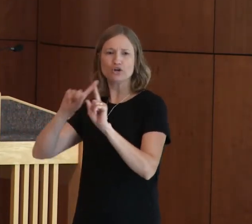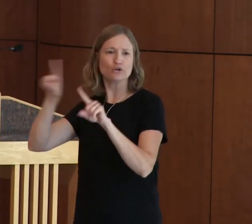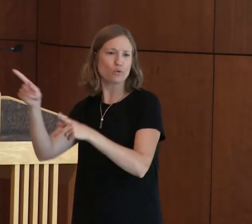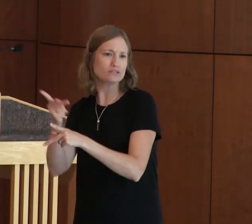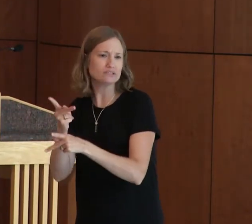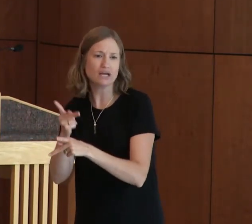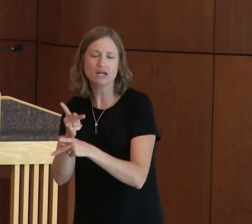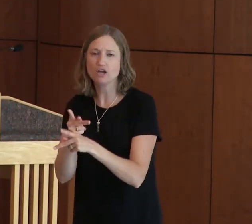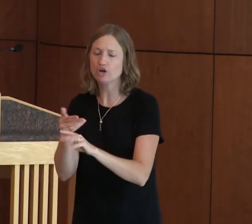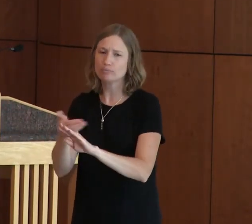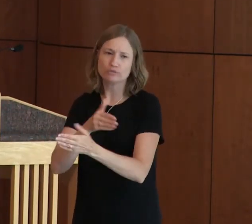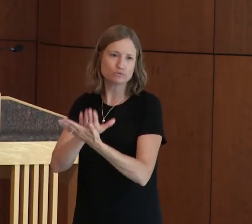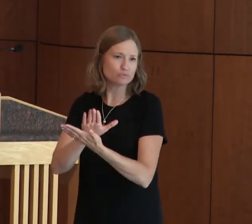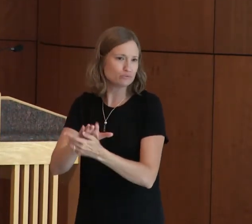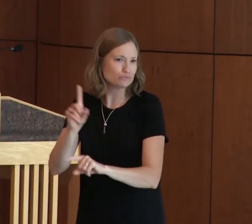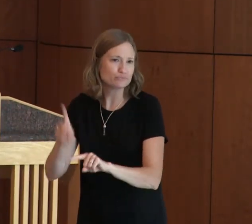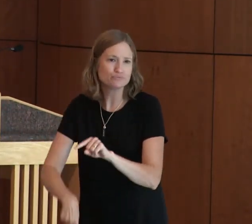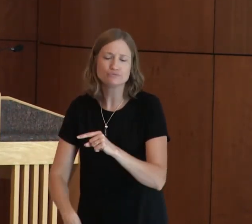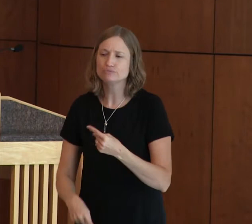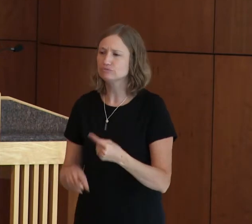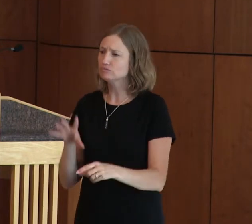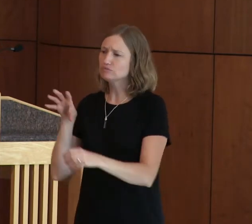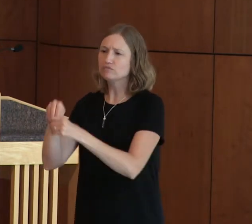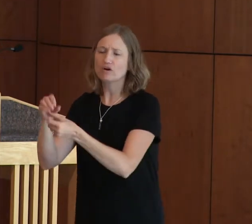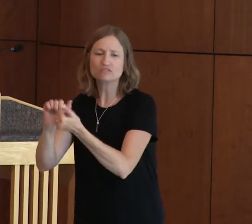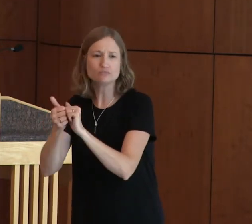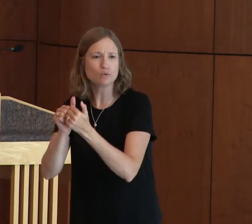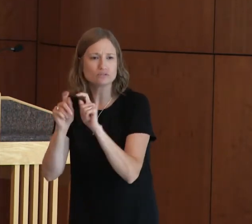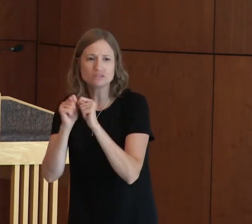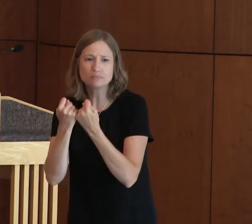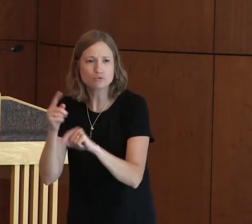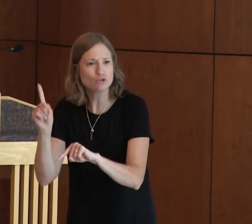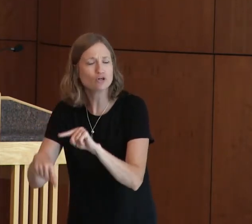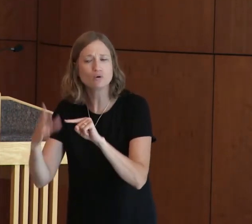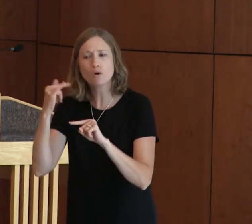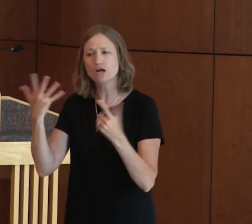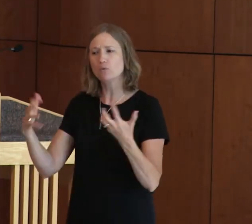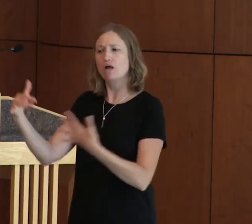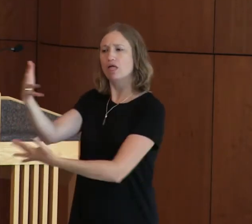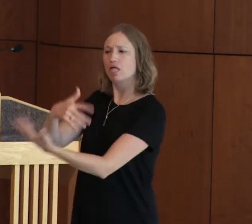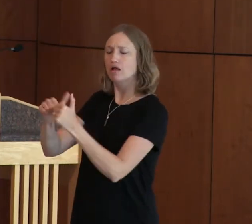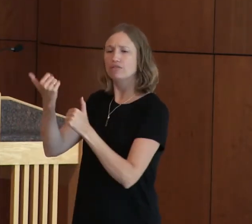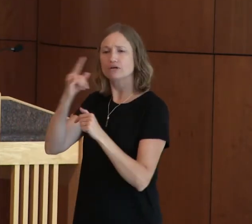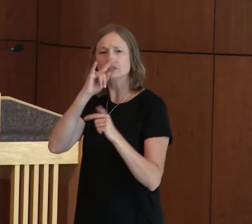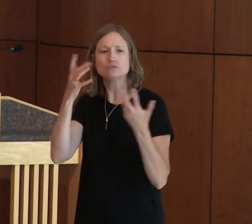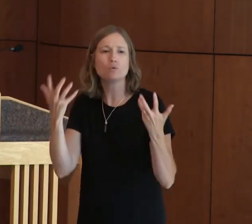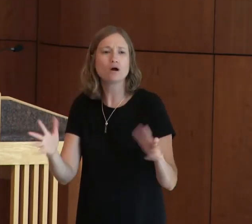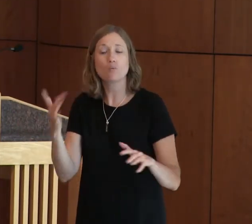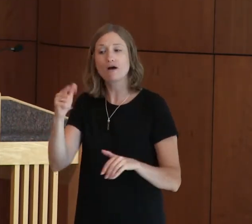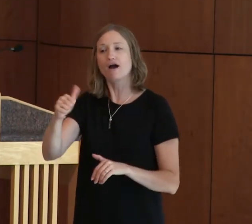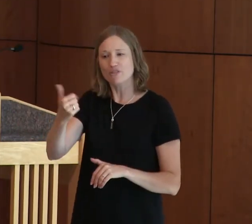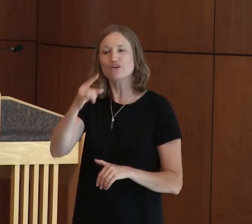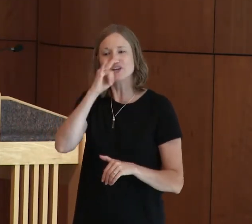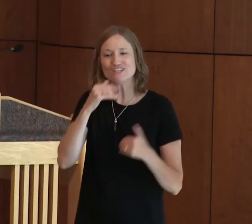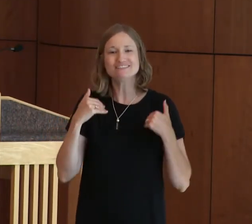or preschool or join sports teams because he couldn't be around other kids, because kids carry germs.